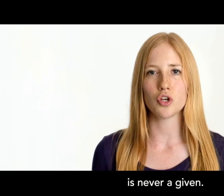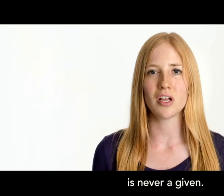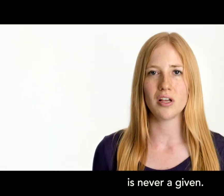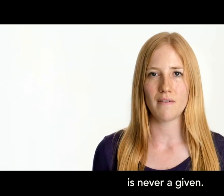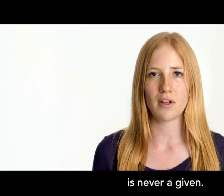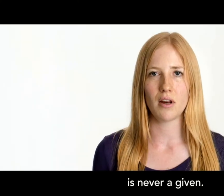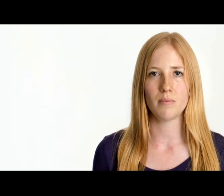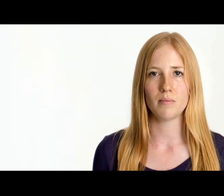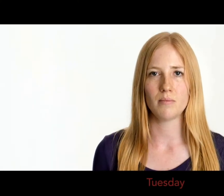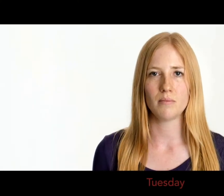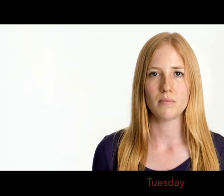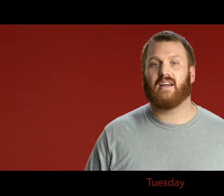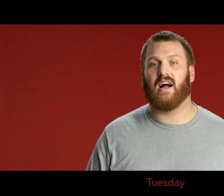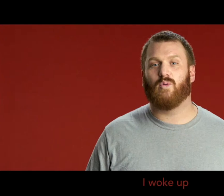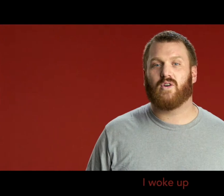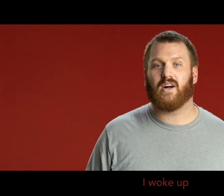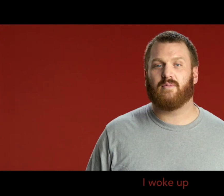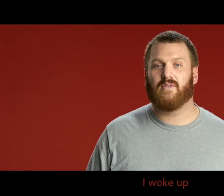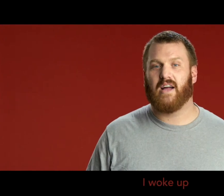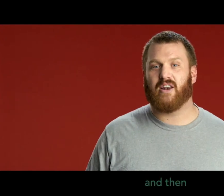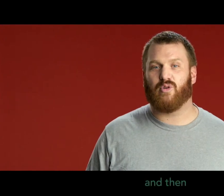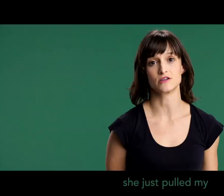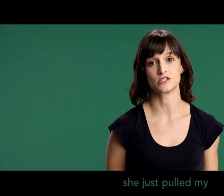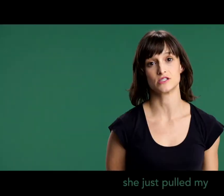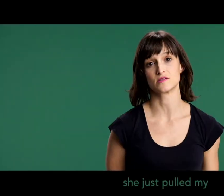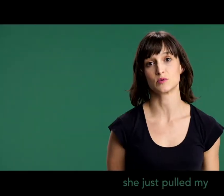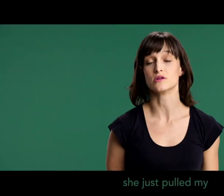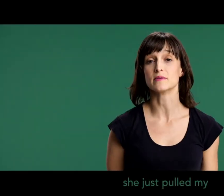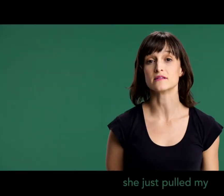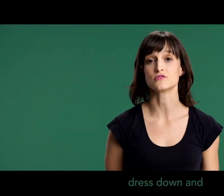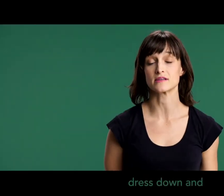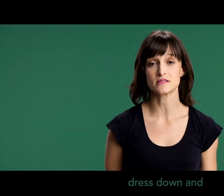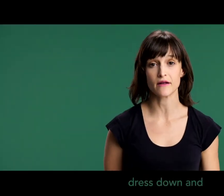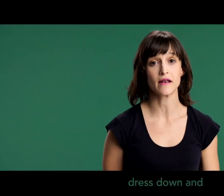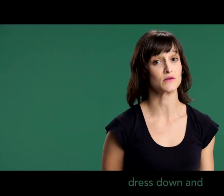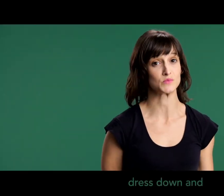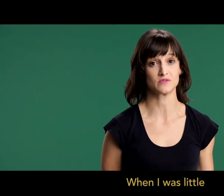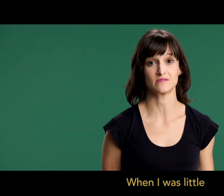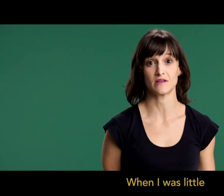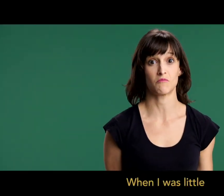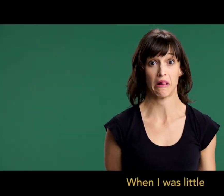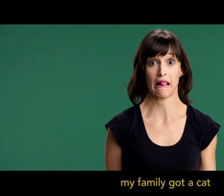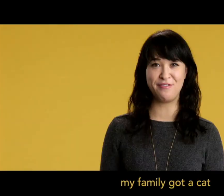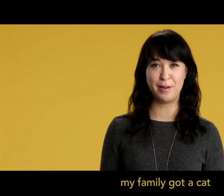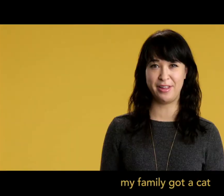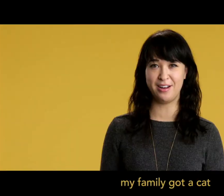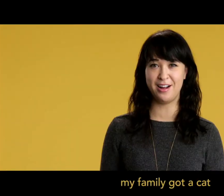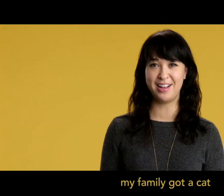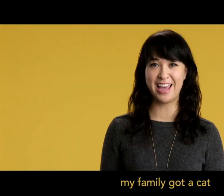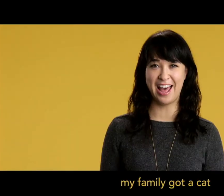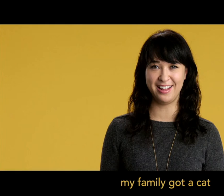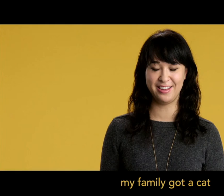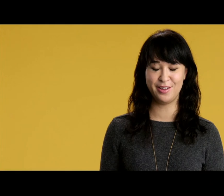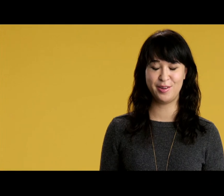Communication is never a given. Tuesday, I woke up and then she just pulled up my dress down when I was little. My family got a